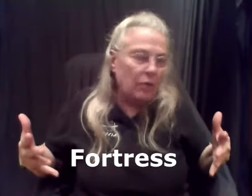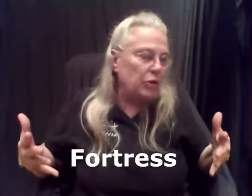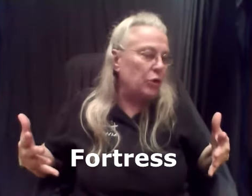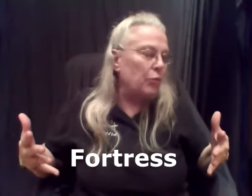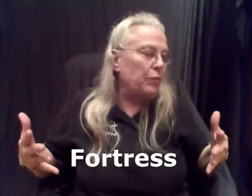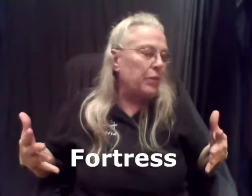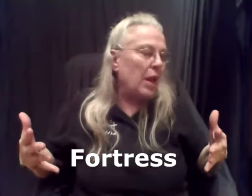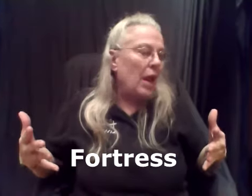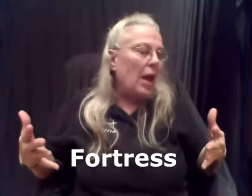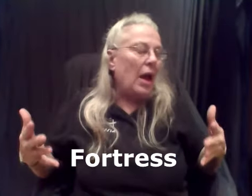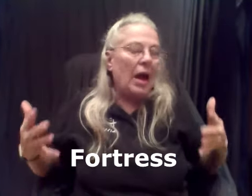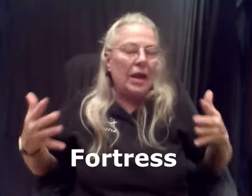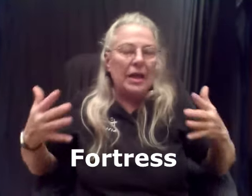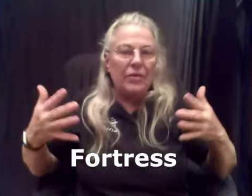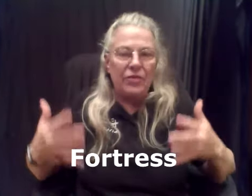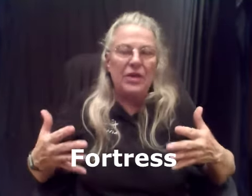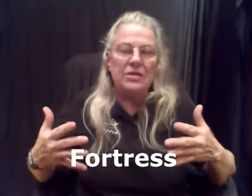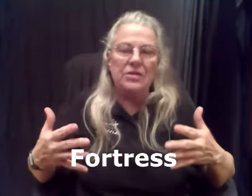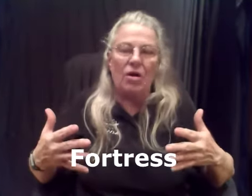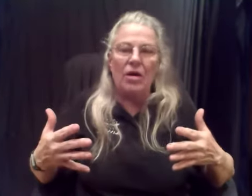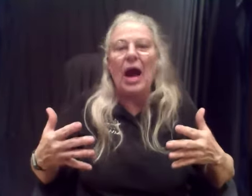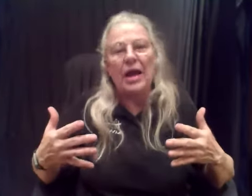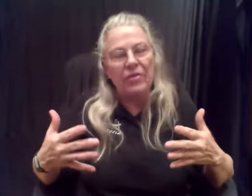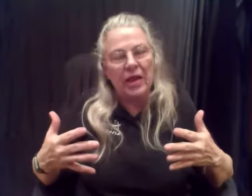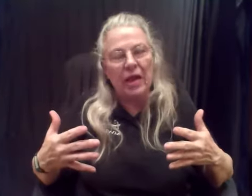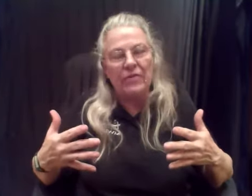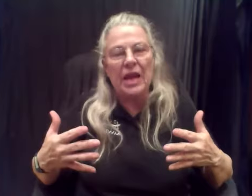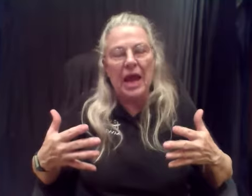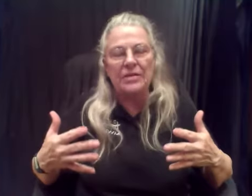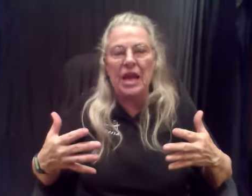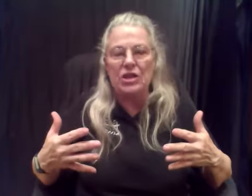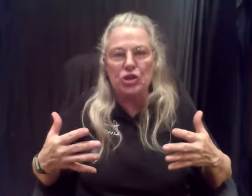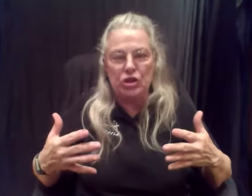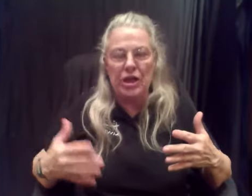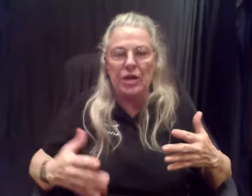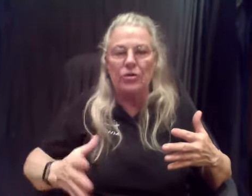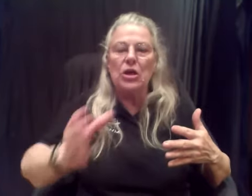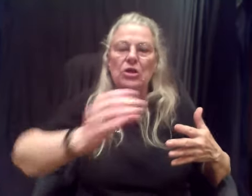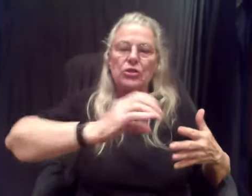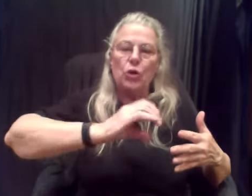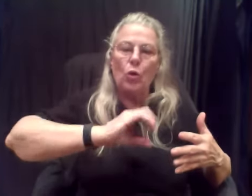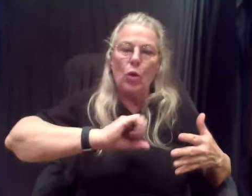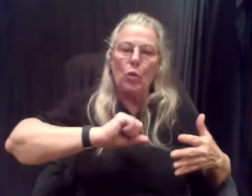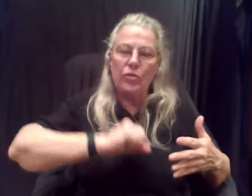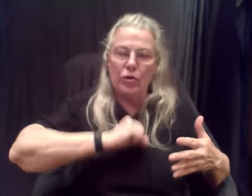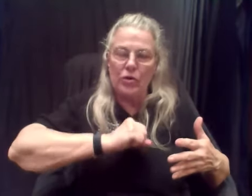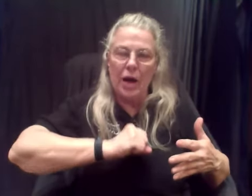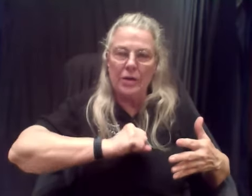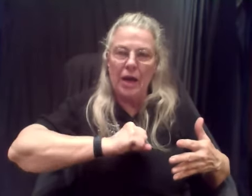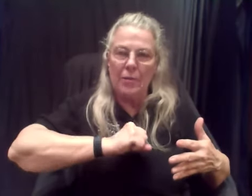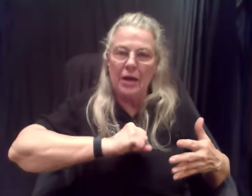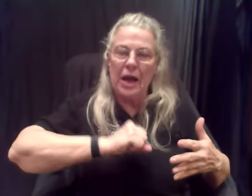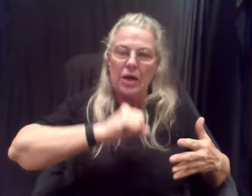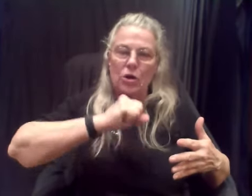you. In this song, I think of it as a shield. So with your non-dominant hand,